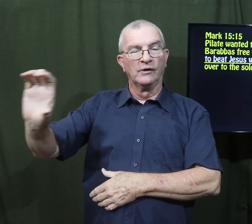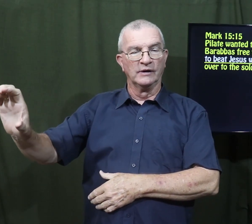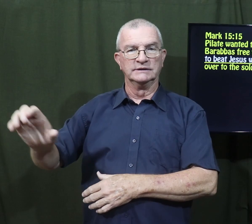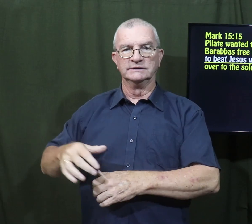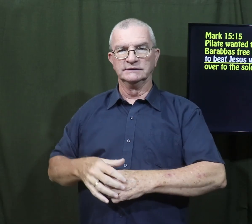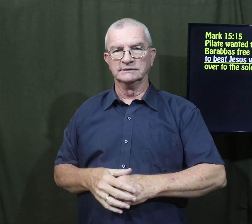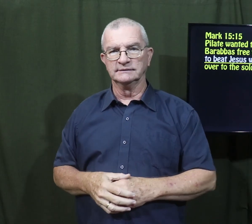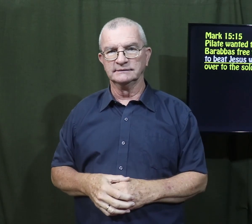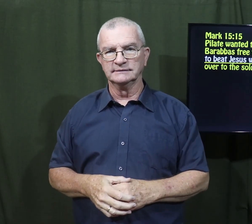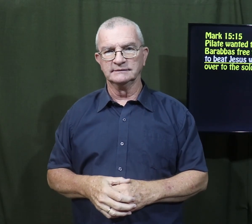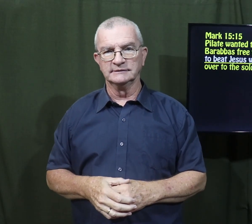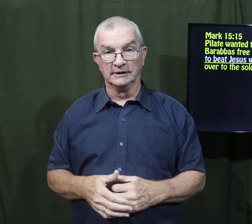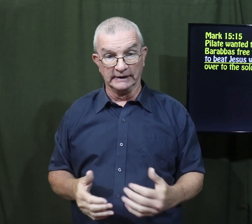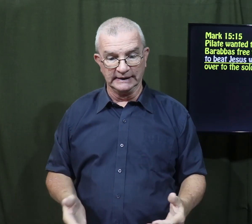the cross.